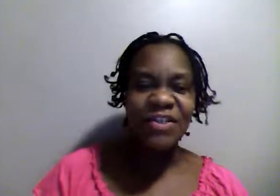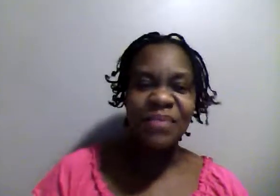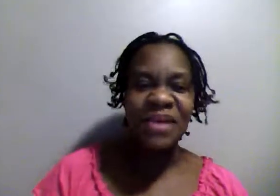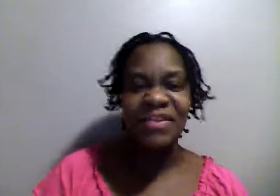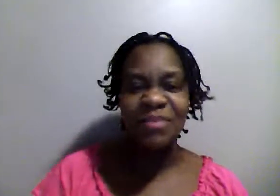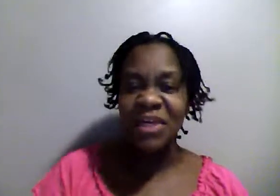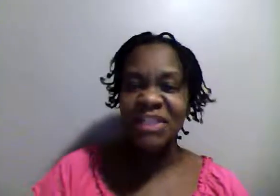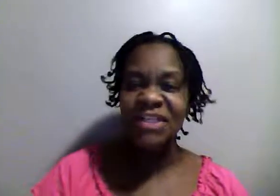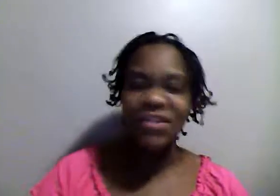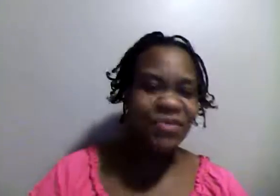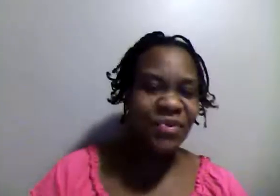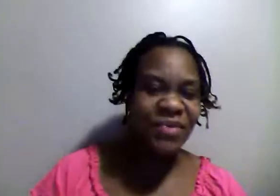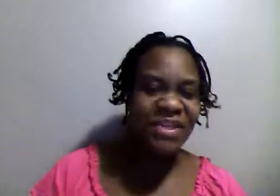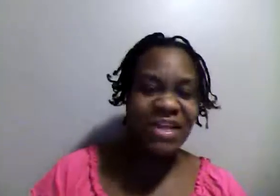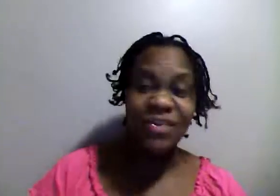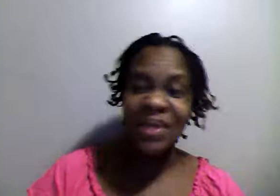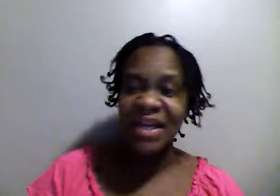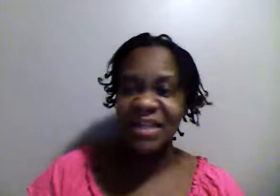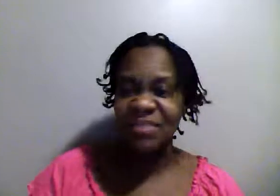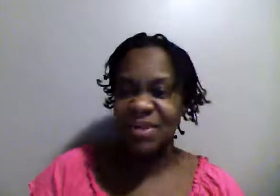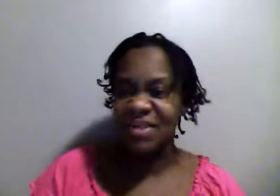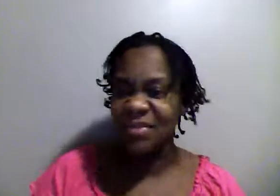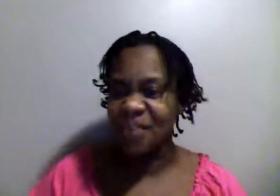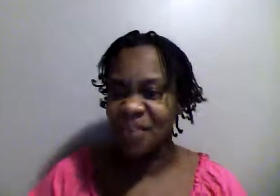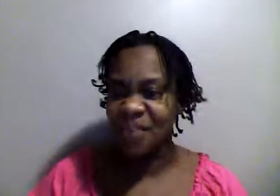tomato split, you use it as quickly as possible.